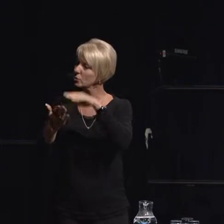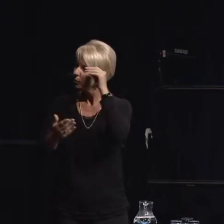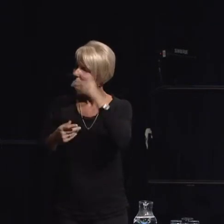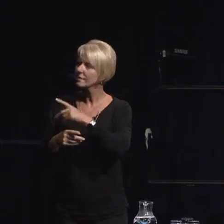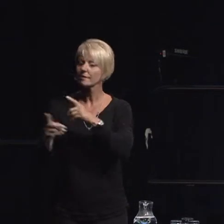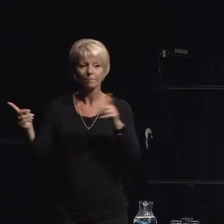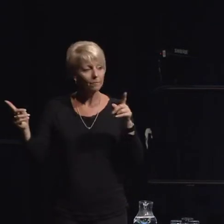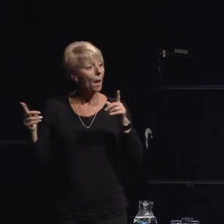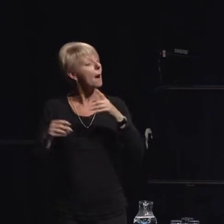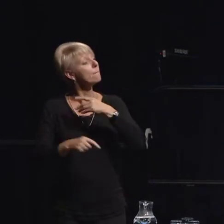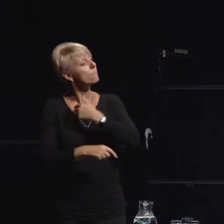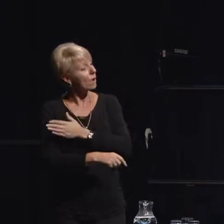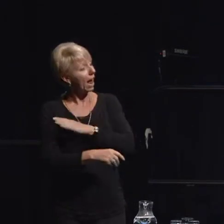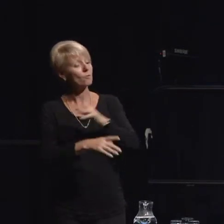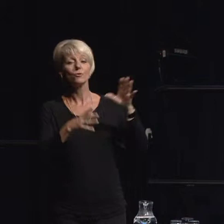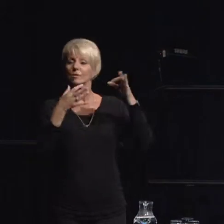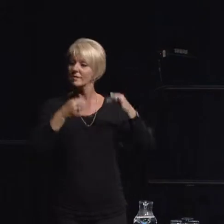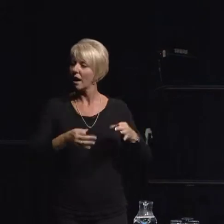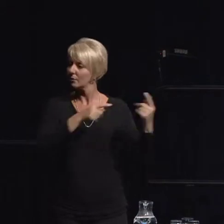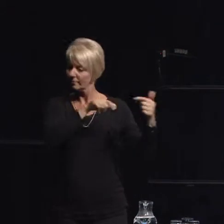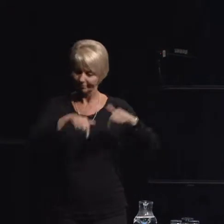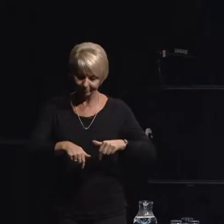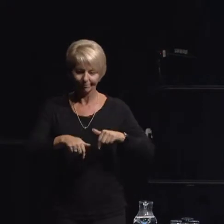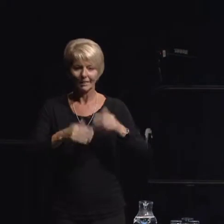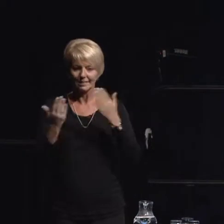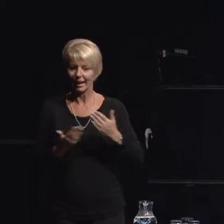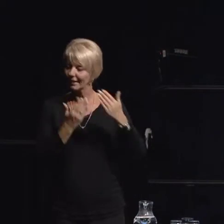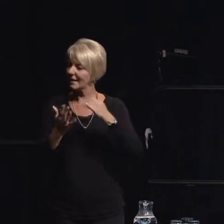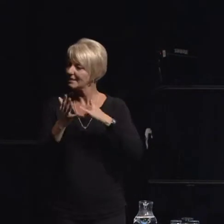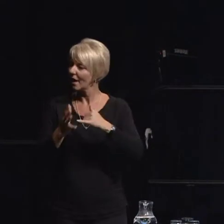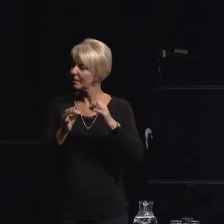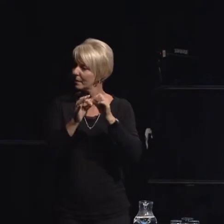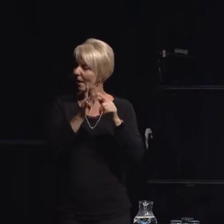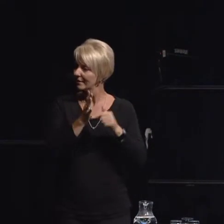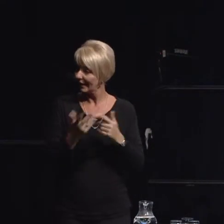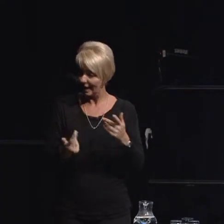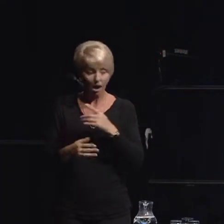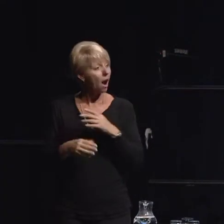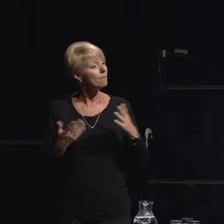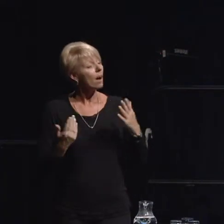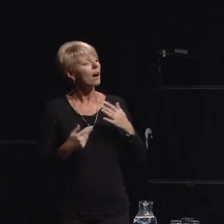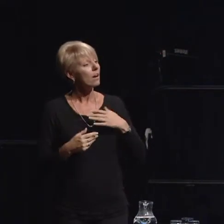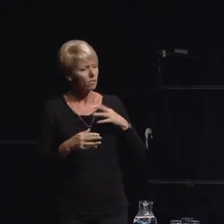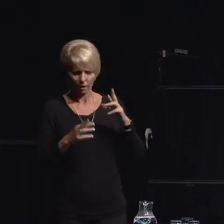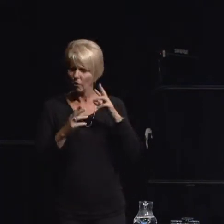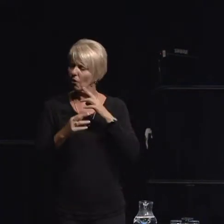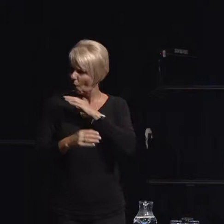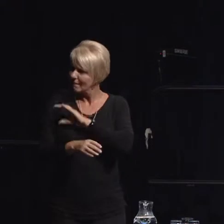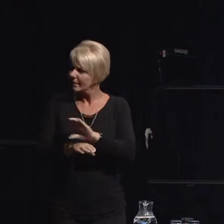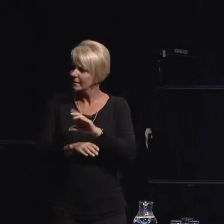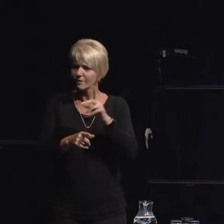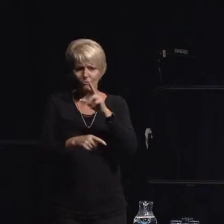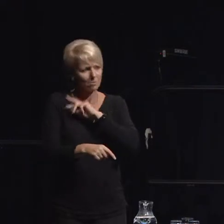that you chose South Bank in the first place. I'm also humbled by that choice and the confidence and responsibility that you have placed in